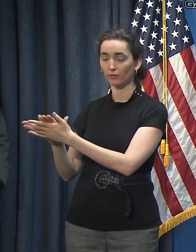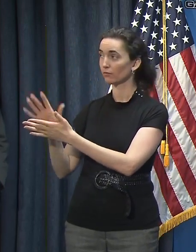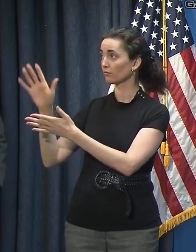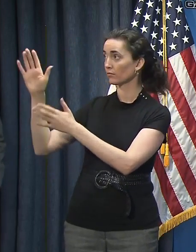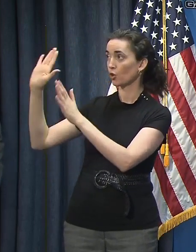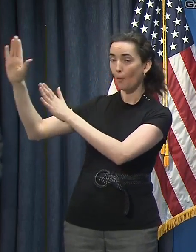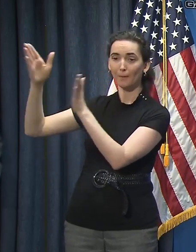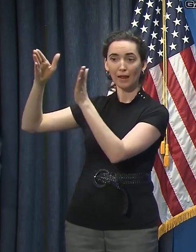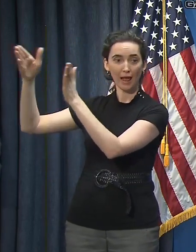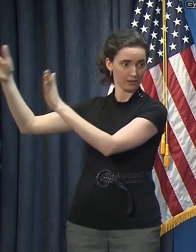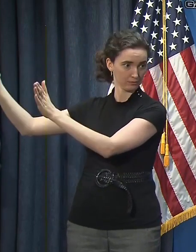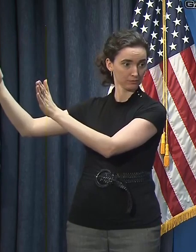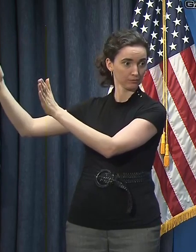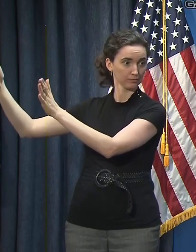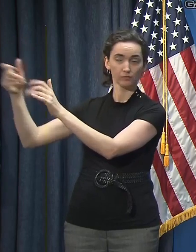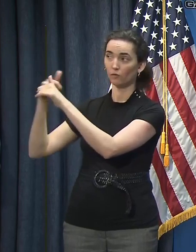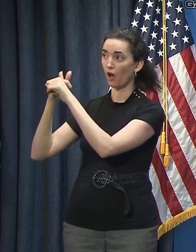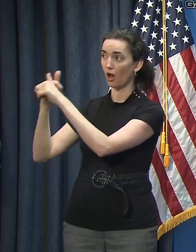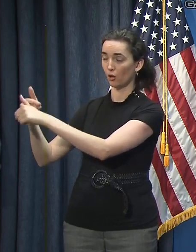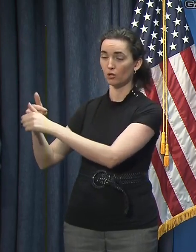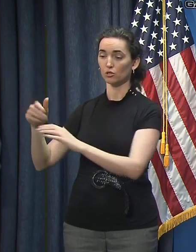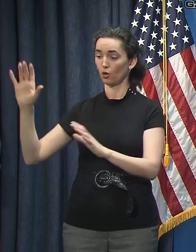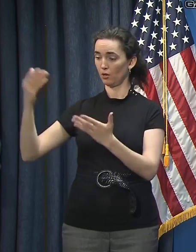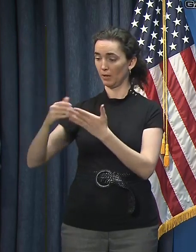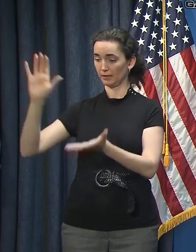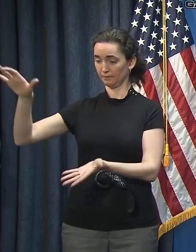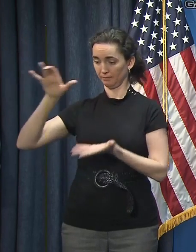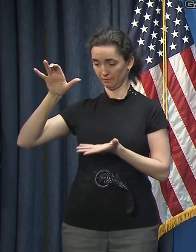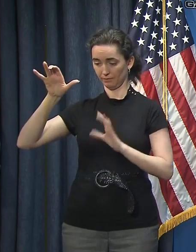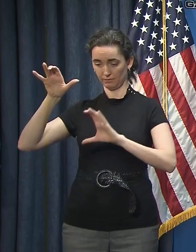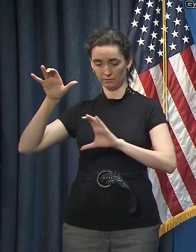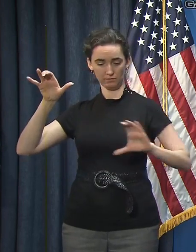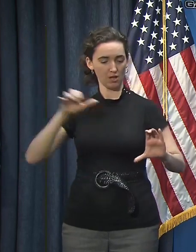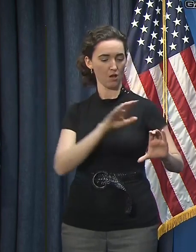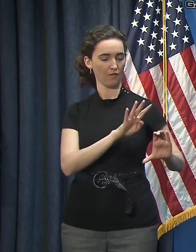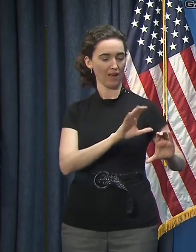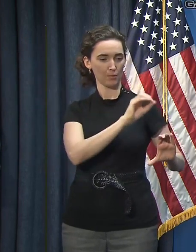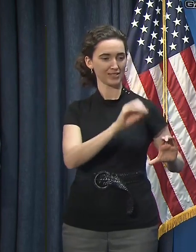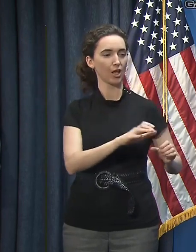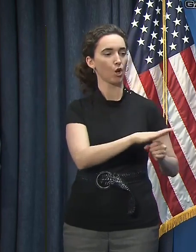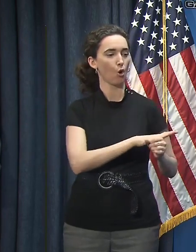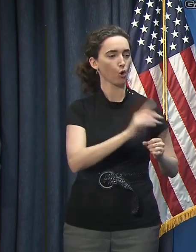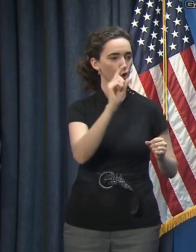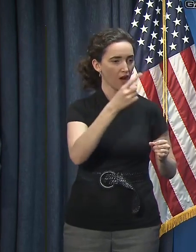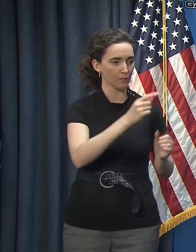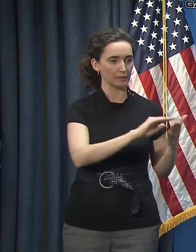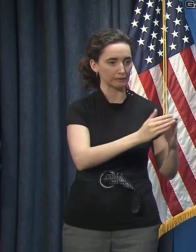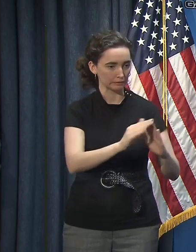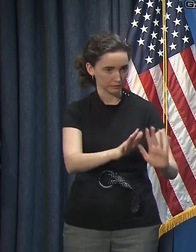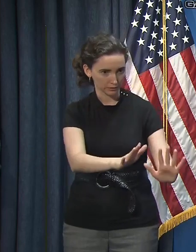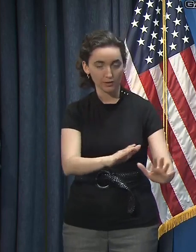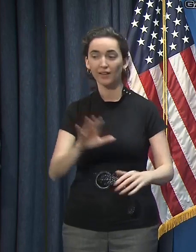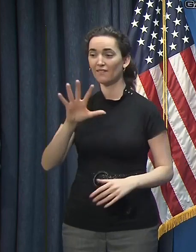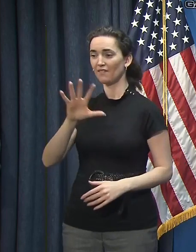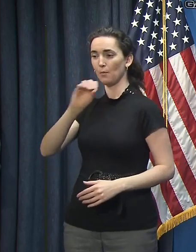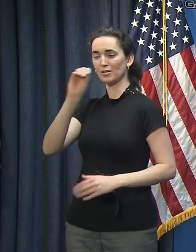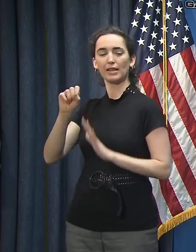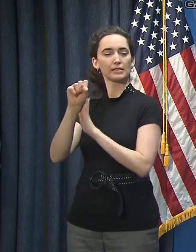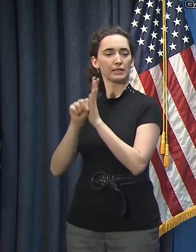architecture looked like coming out of Congress, where 45% went to the local government and 55% would stay at the state.